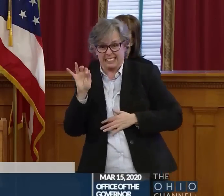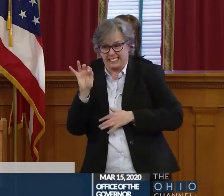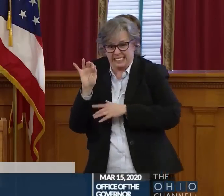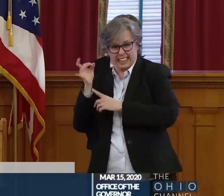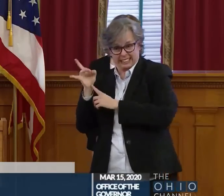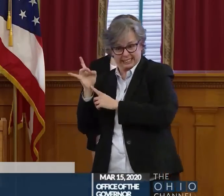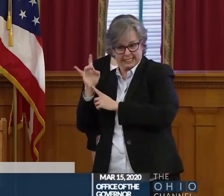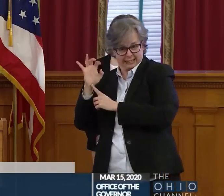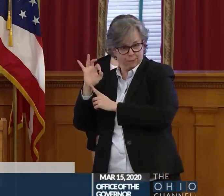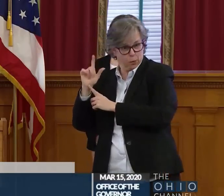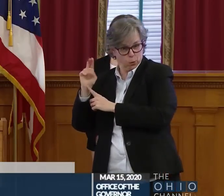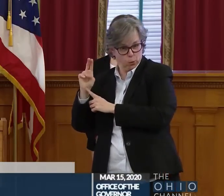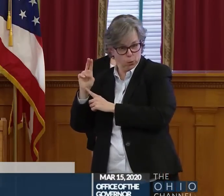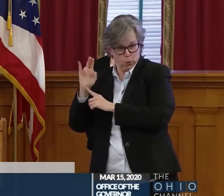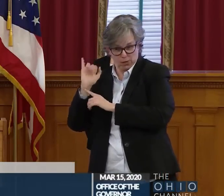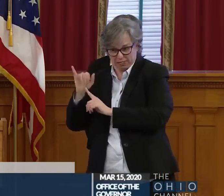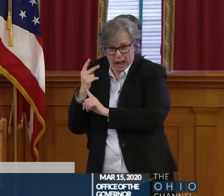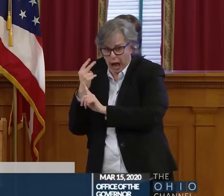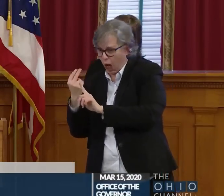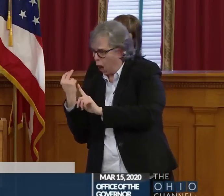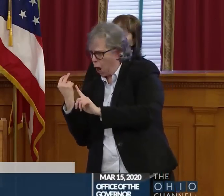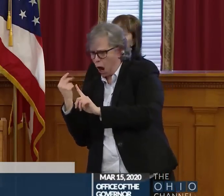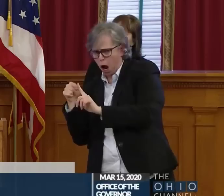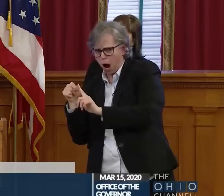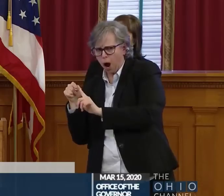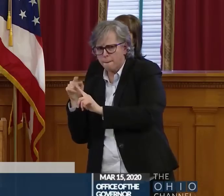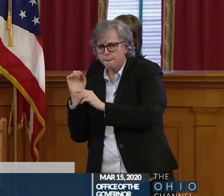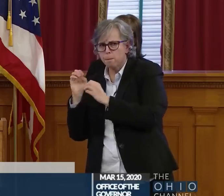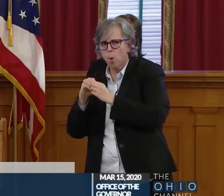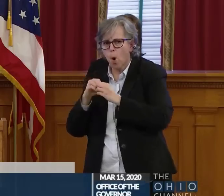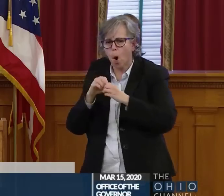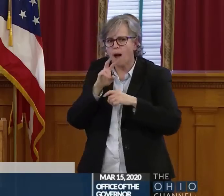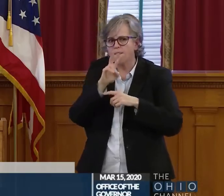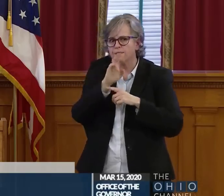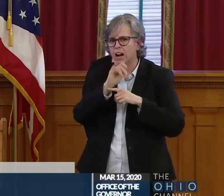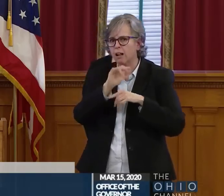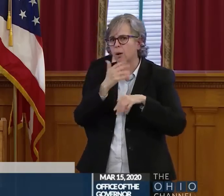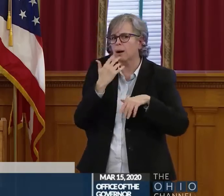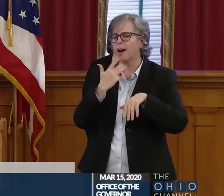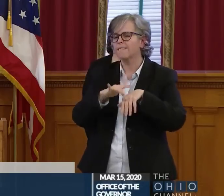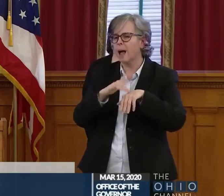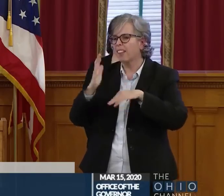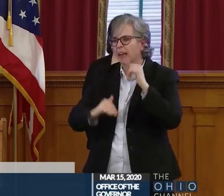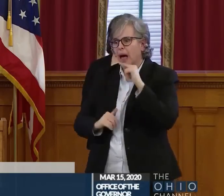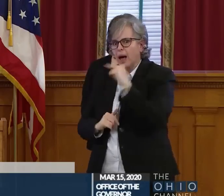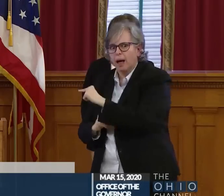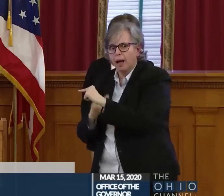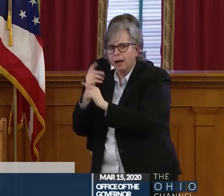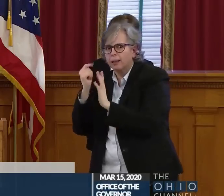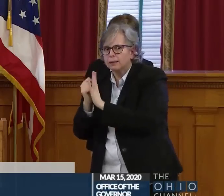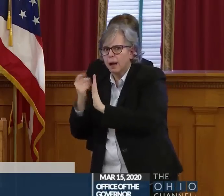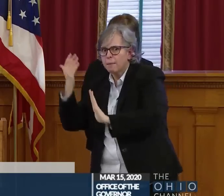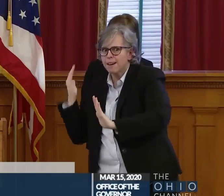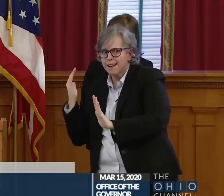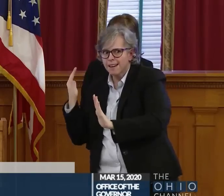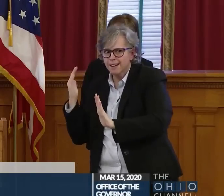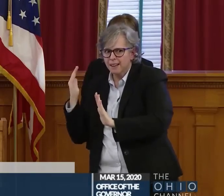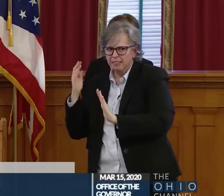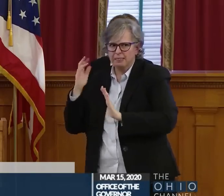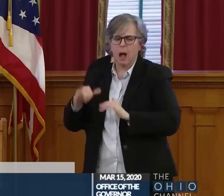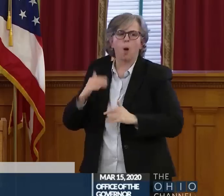740,000 ventilators. So that's why the things we do matter, because we're trying to keep within the scope of what we